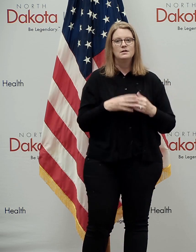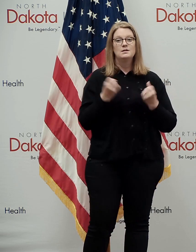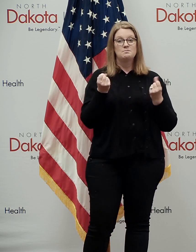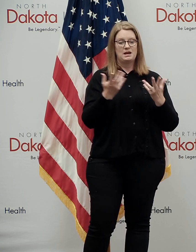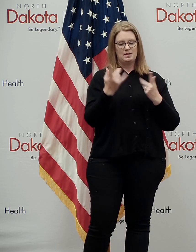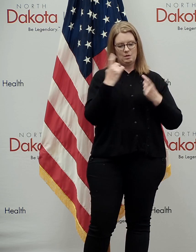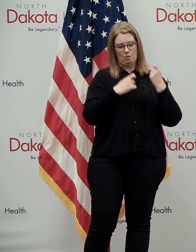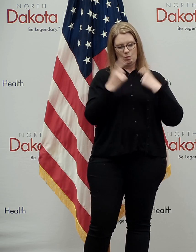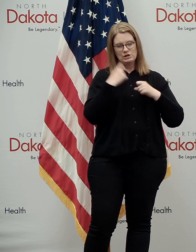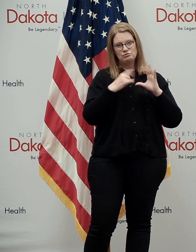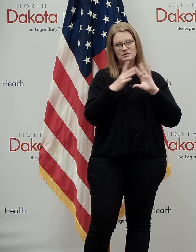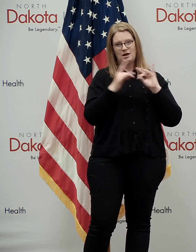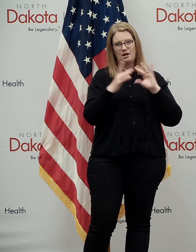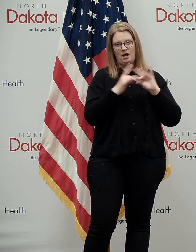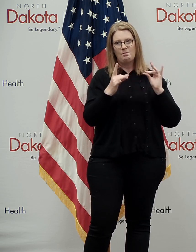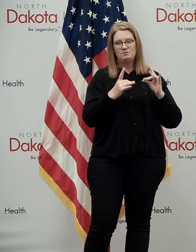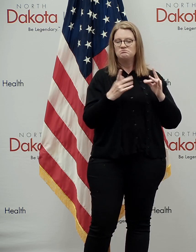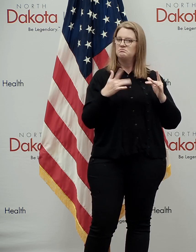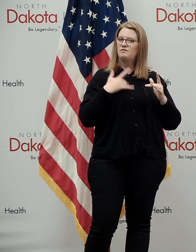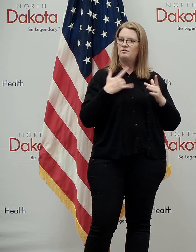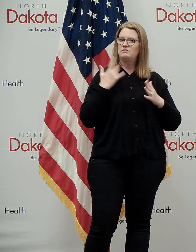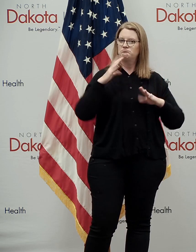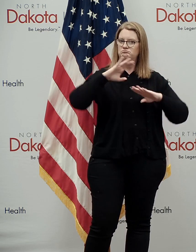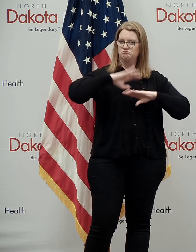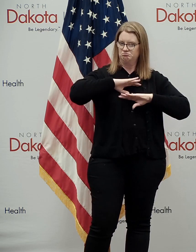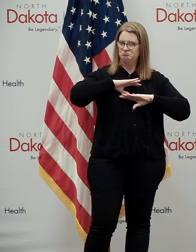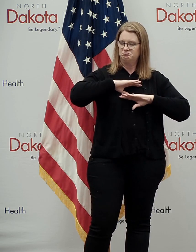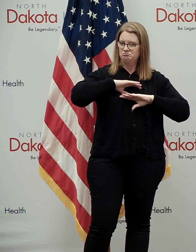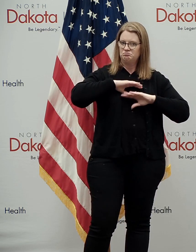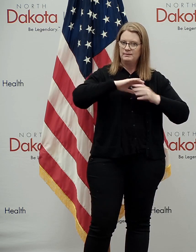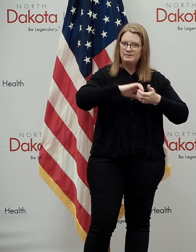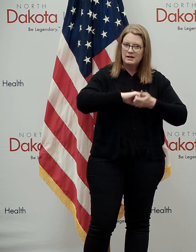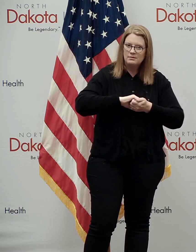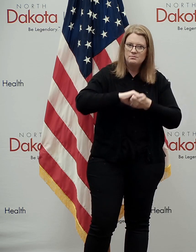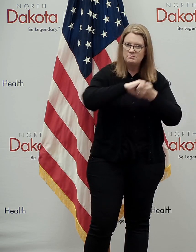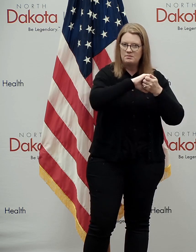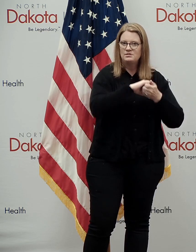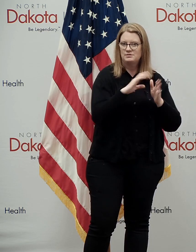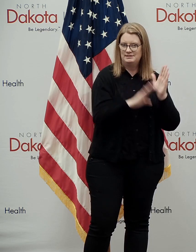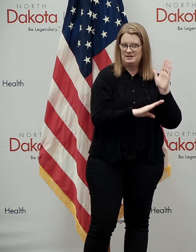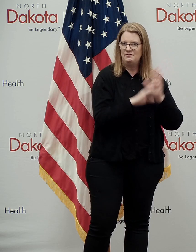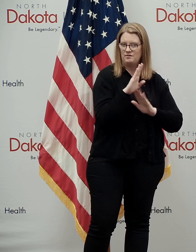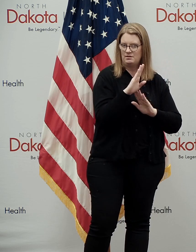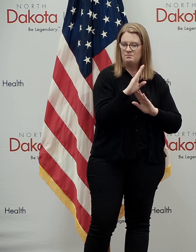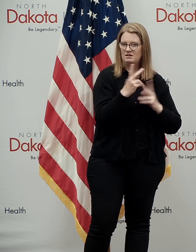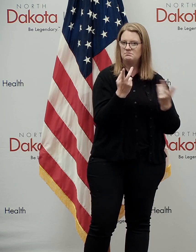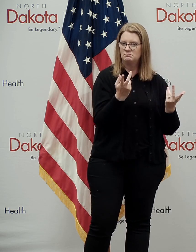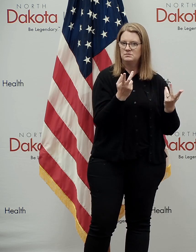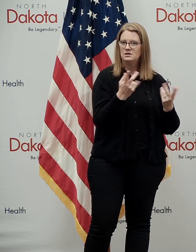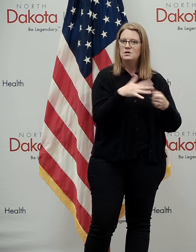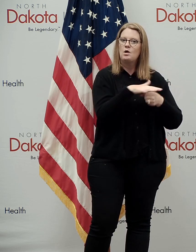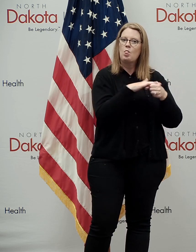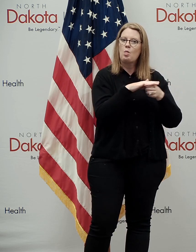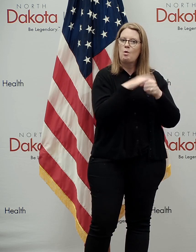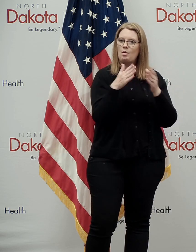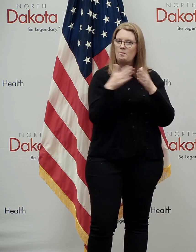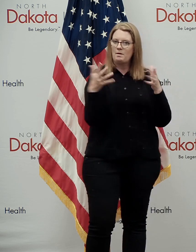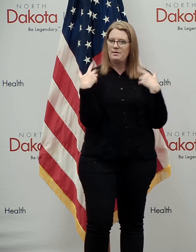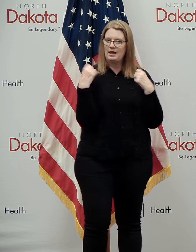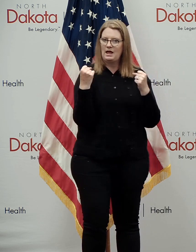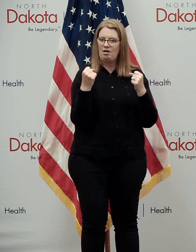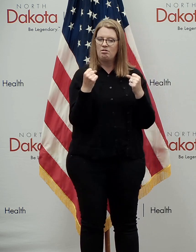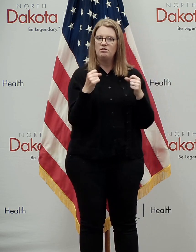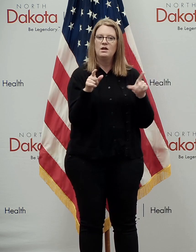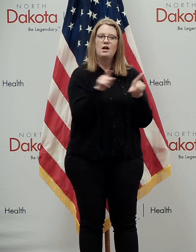very pleased with the collaboration, the partnership that is existing and developing actually and growing stronger between our local public health units